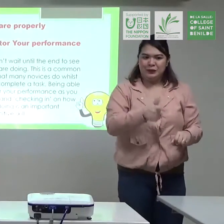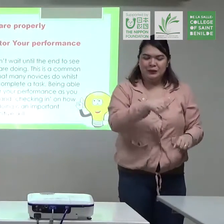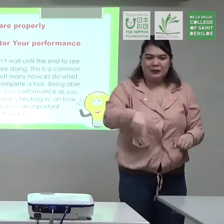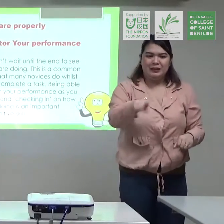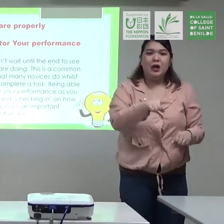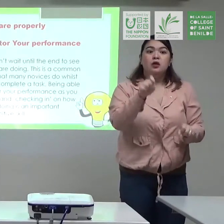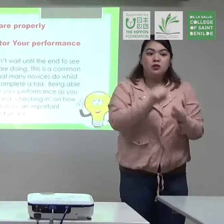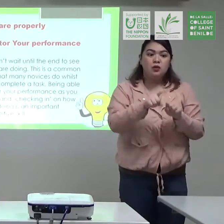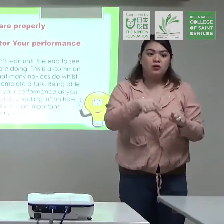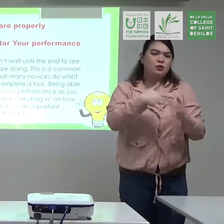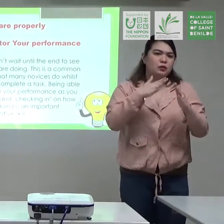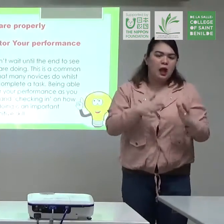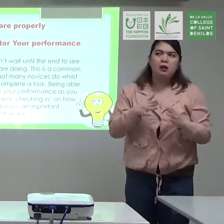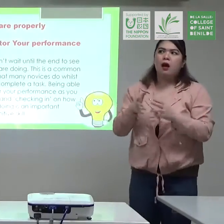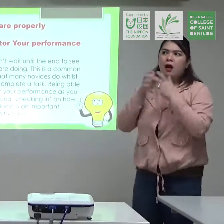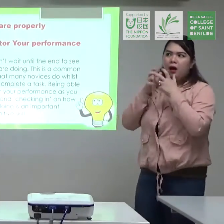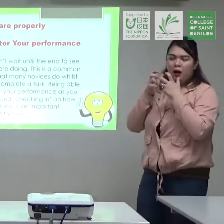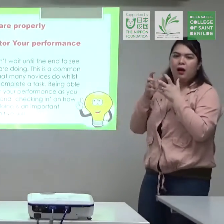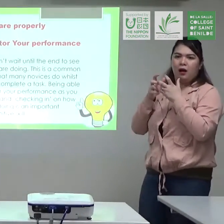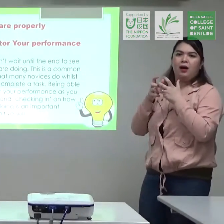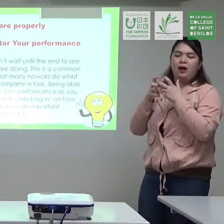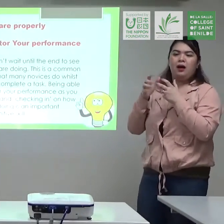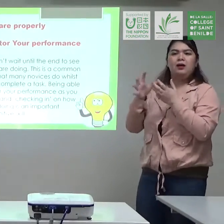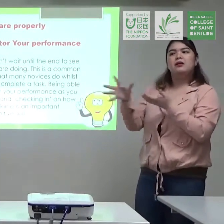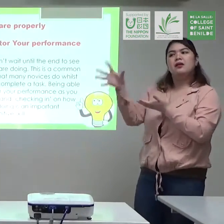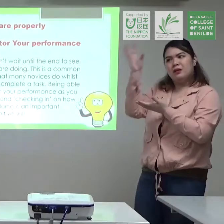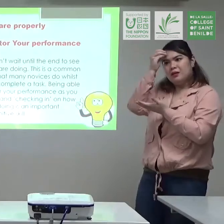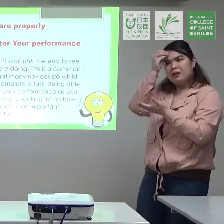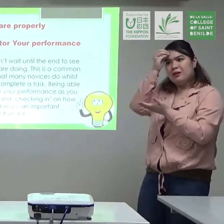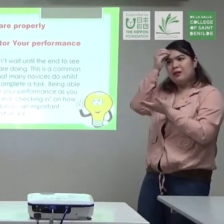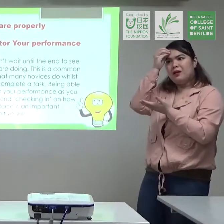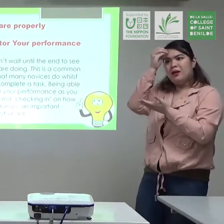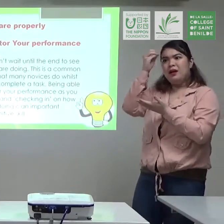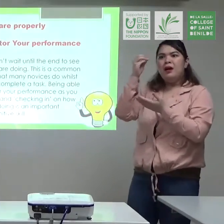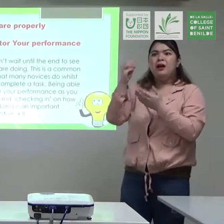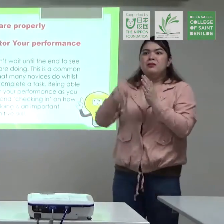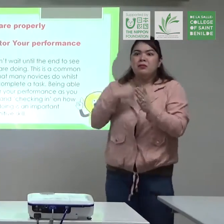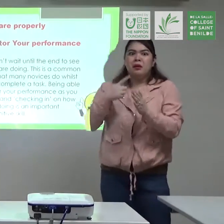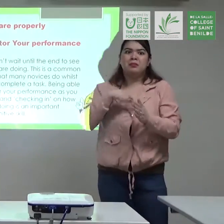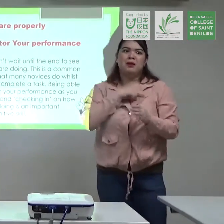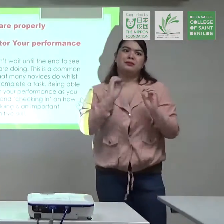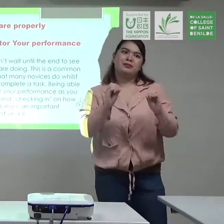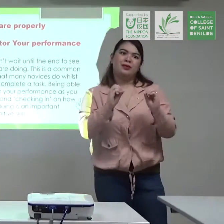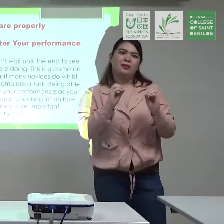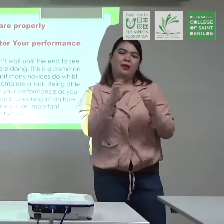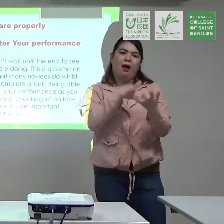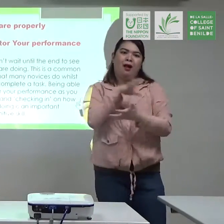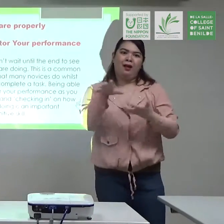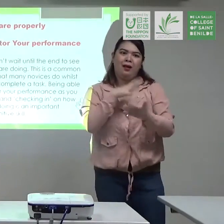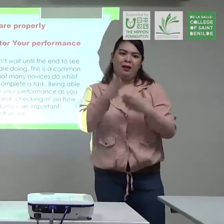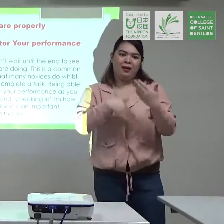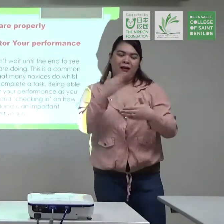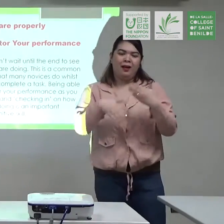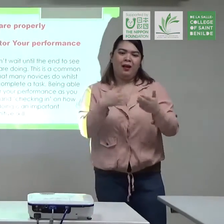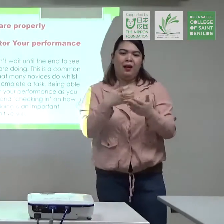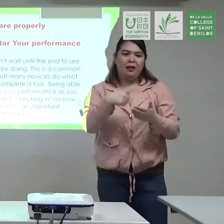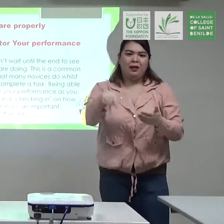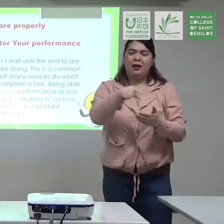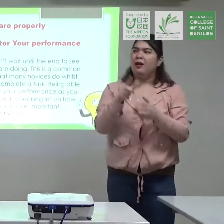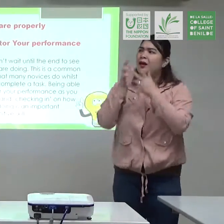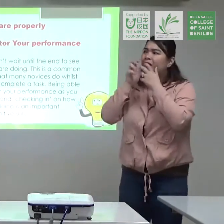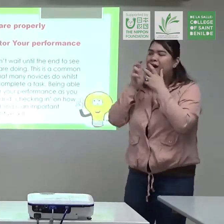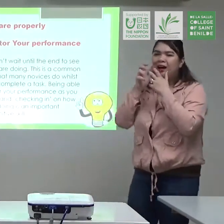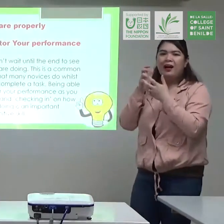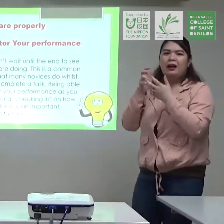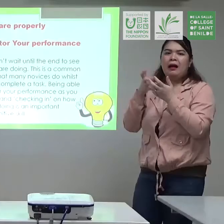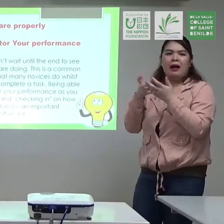your performance so that you will not just fail at the end because you have not actually checked regularly where you are,